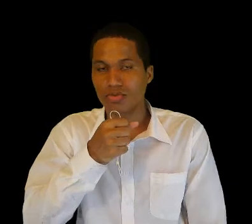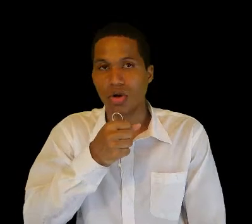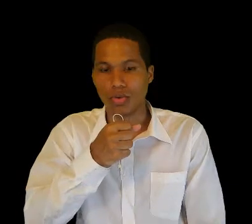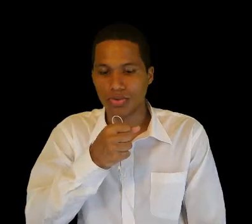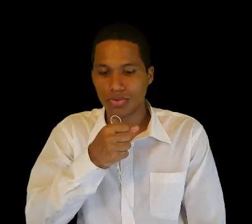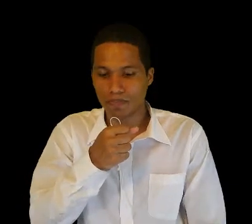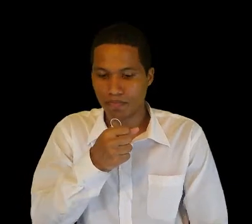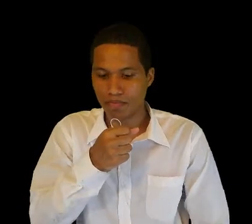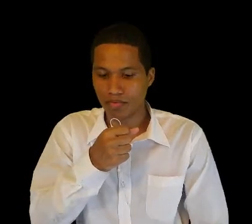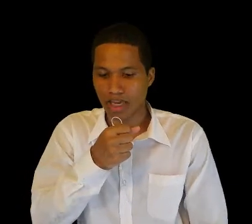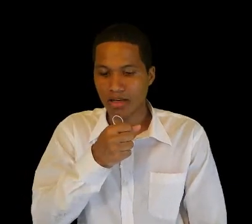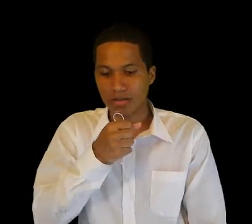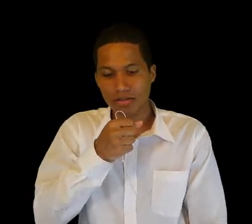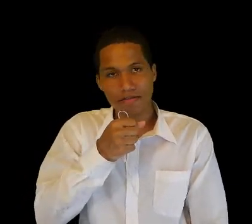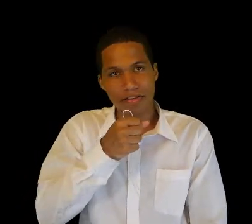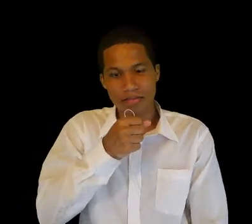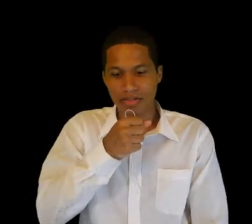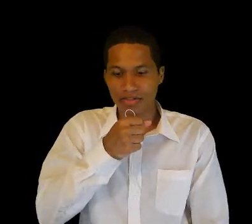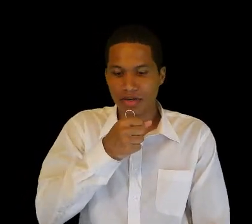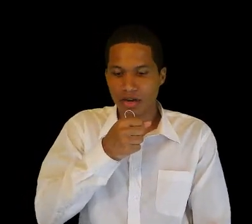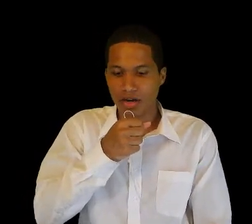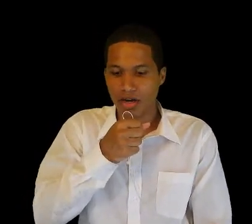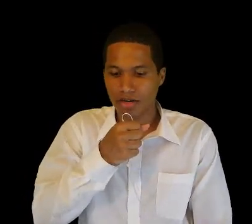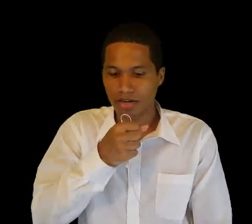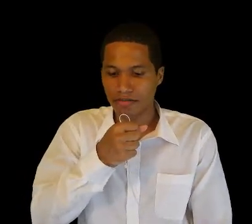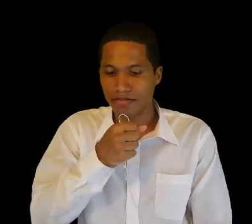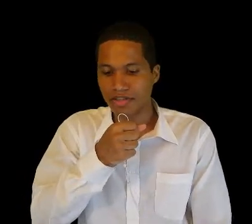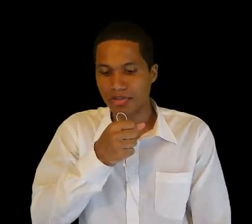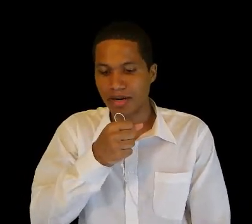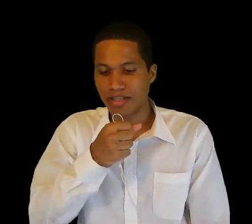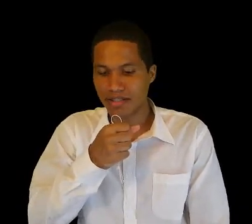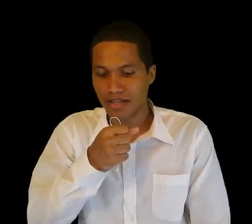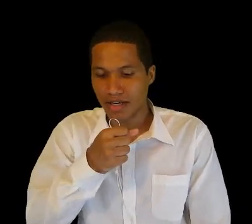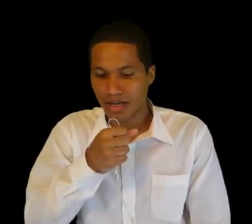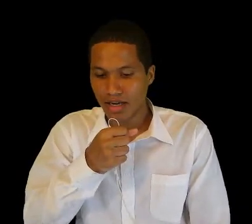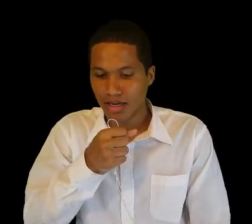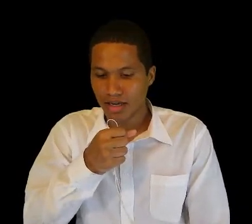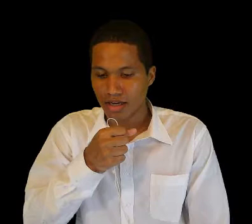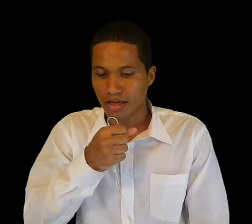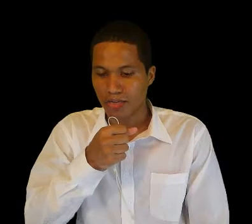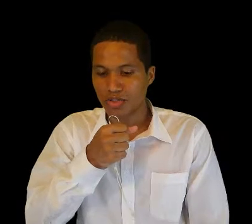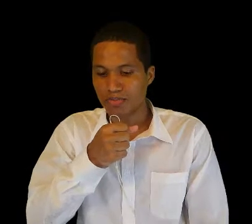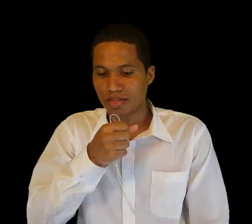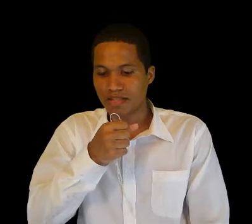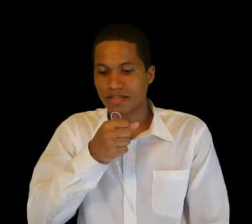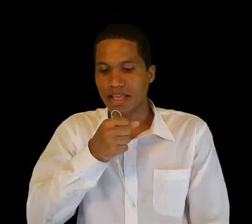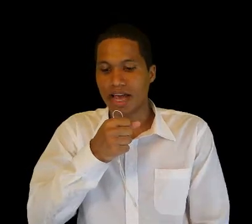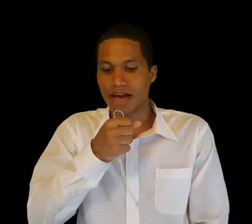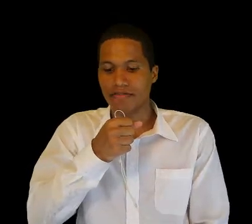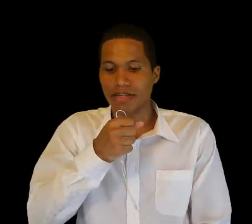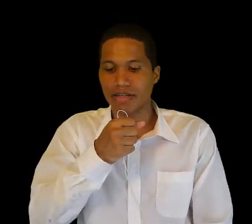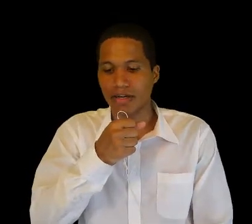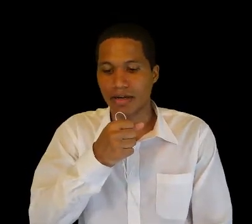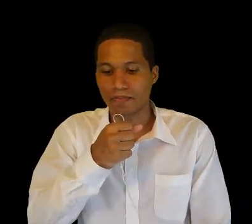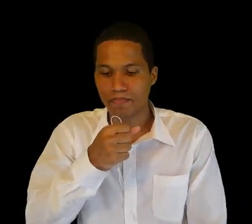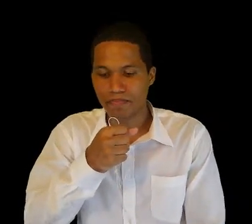frogs and toads. Okay, all amphibians are vertebrates, which means they